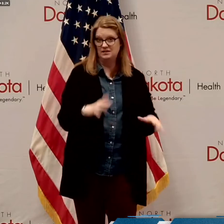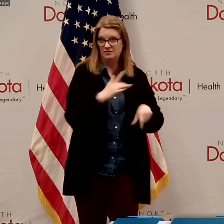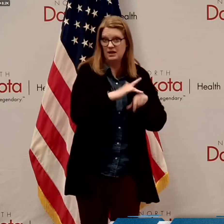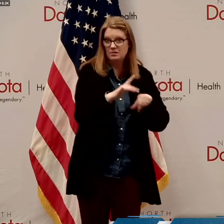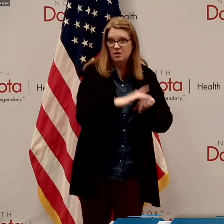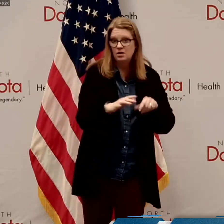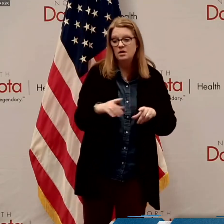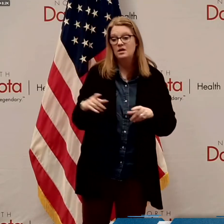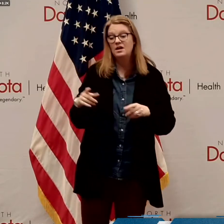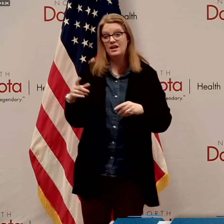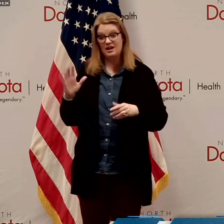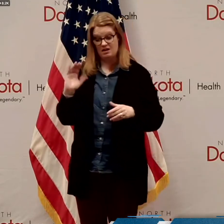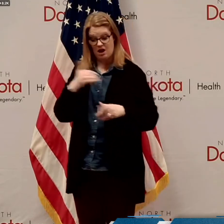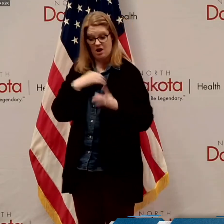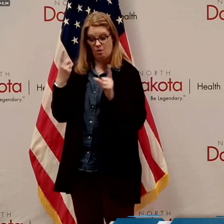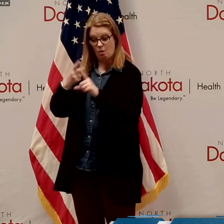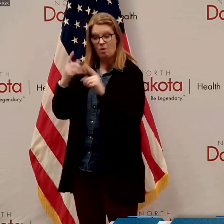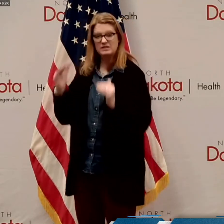We began